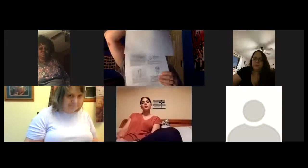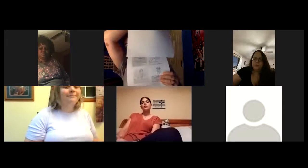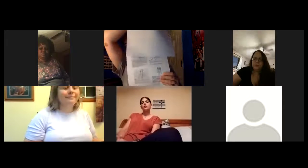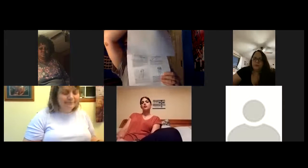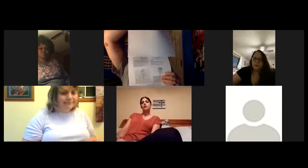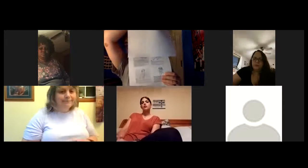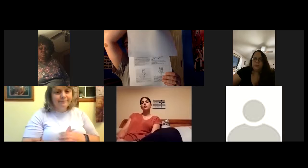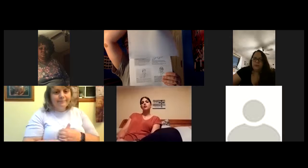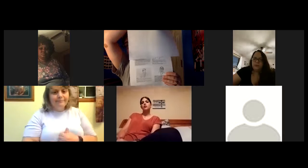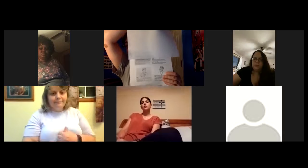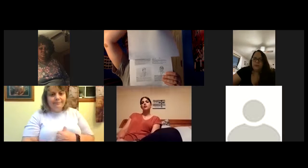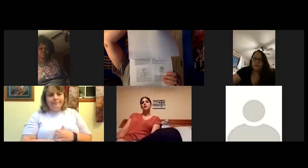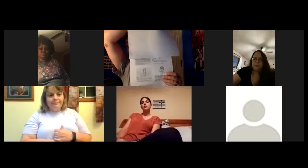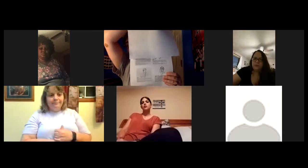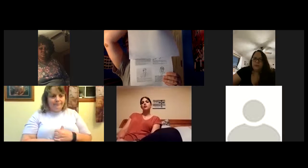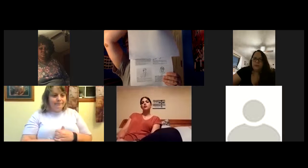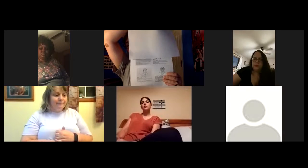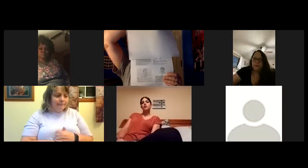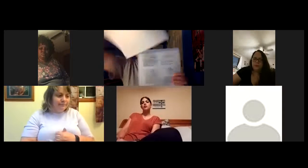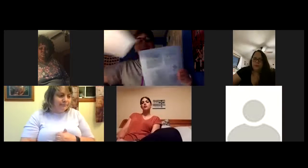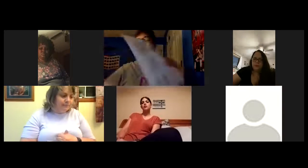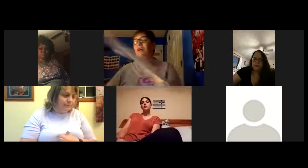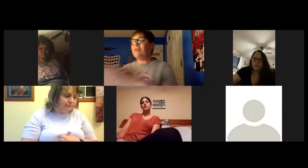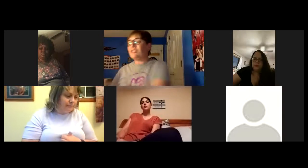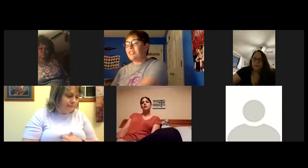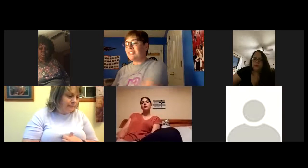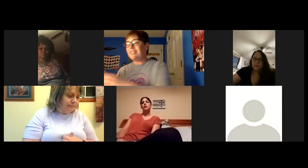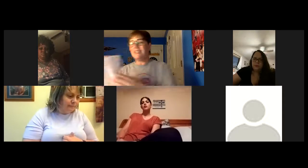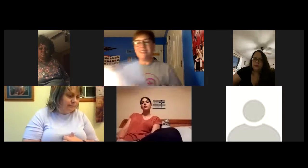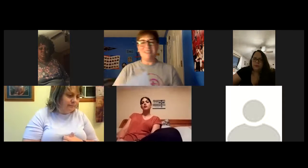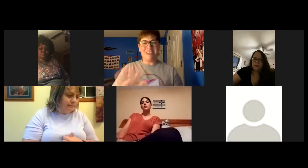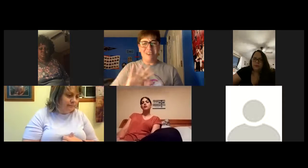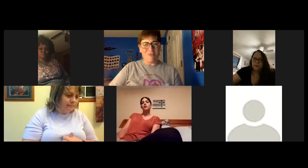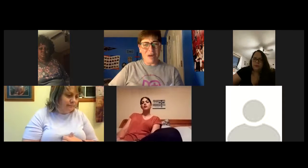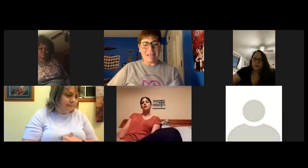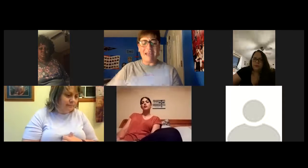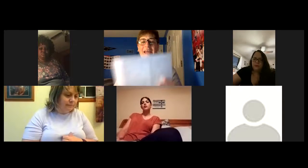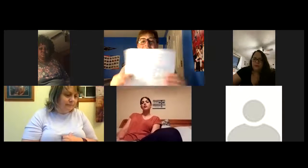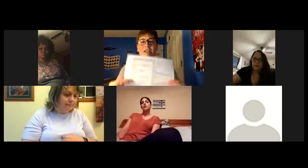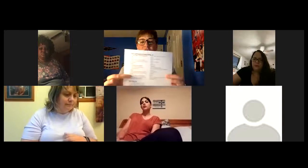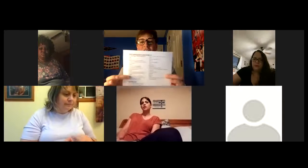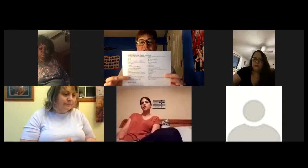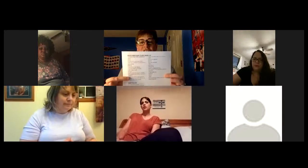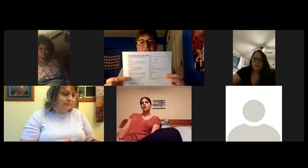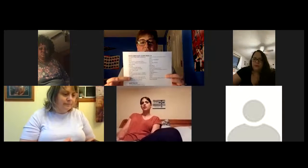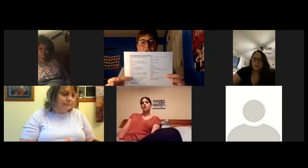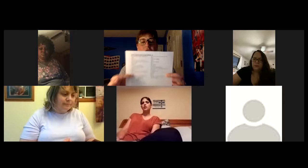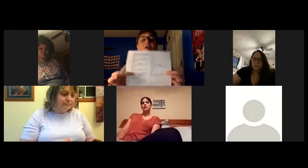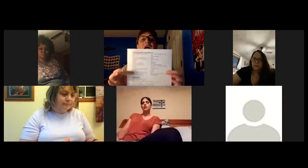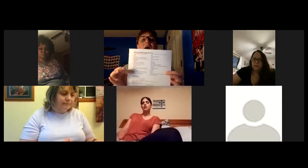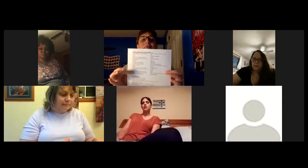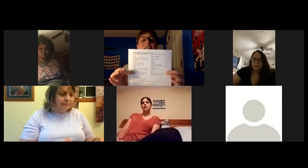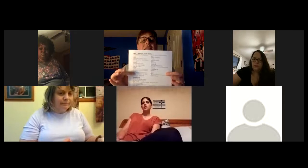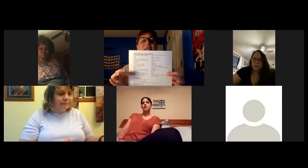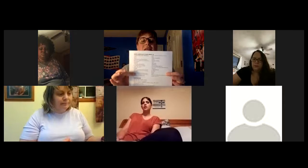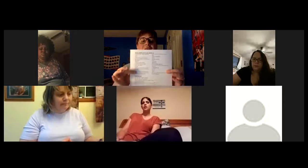cover up the thing, and then you were trying to. So it's just avoiding that, and then you've got a sheet that you can just go,